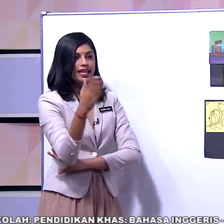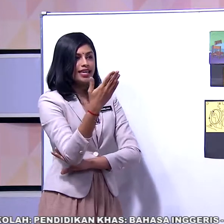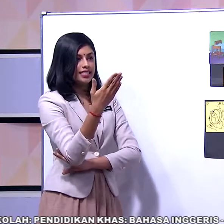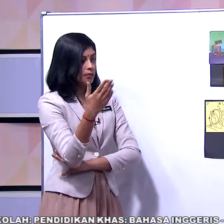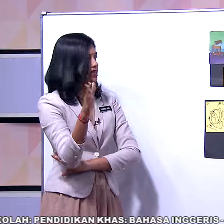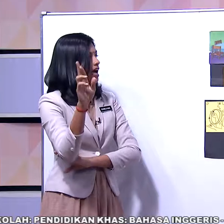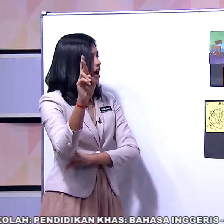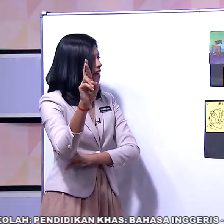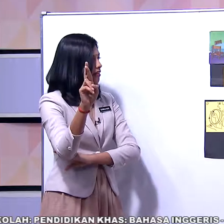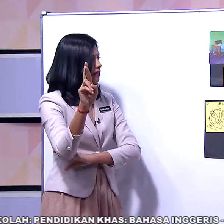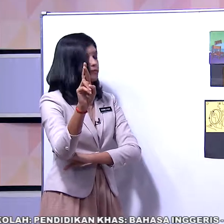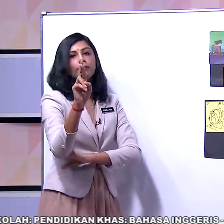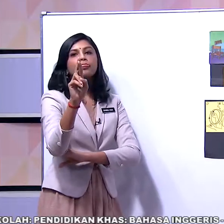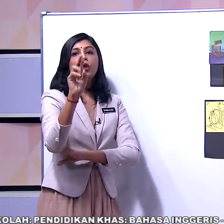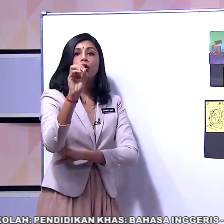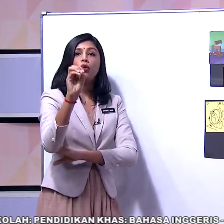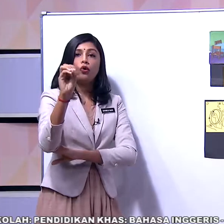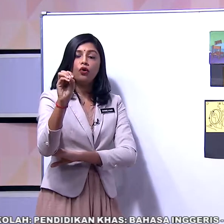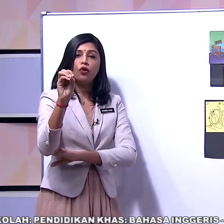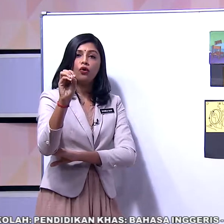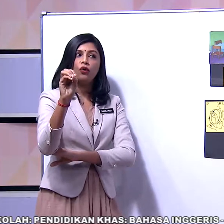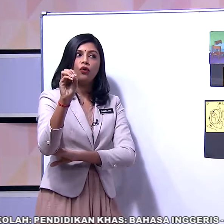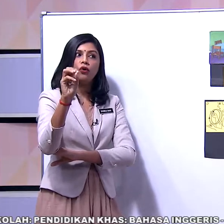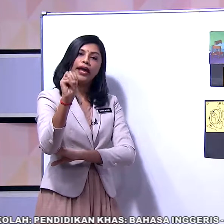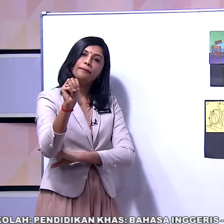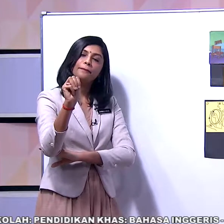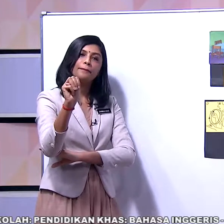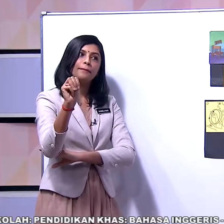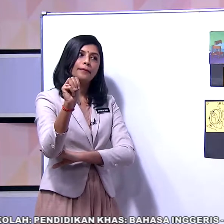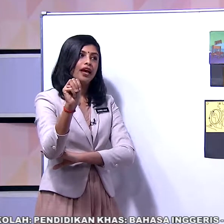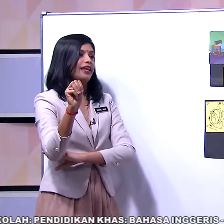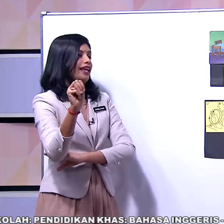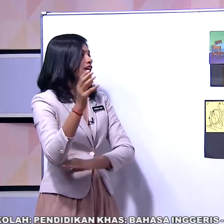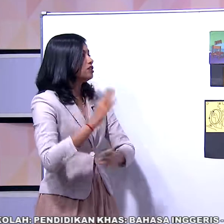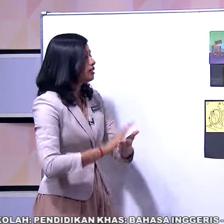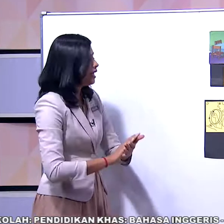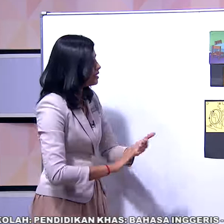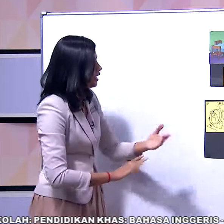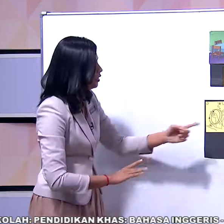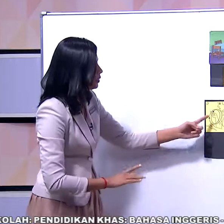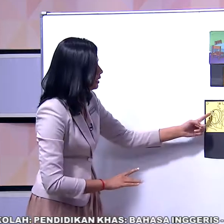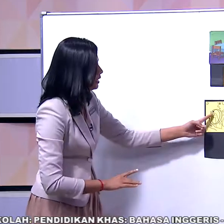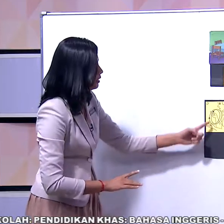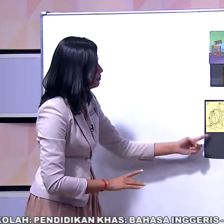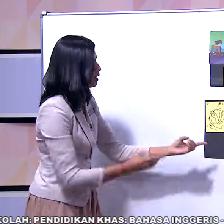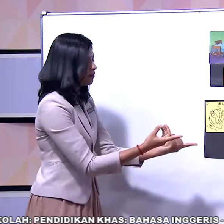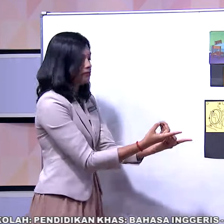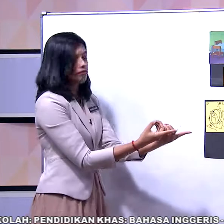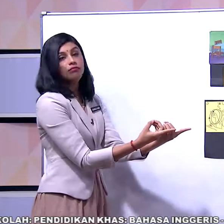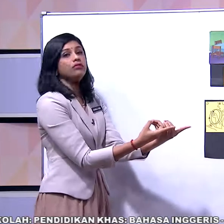Space. Space. R. R. O. O. O. O. M. M. Okay. So and the signing will be D. Take a